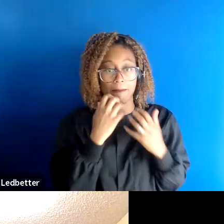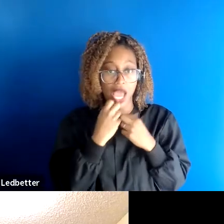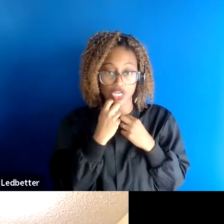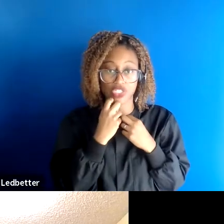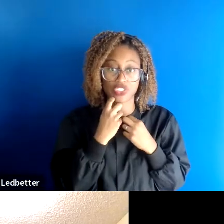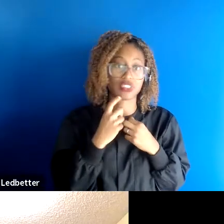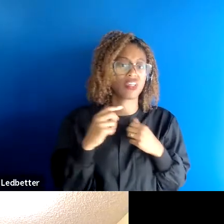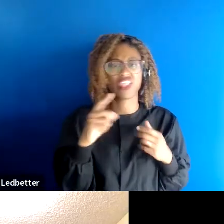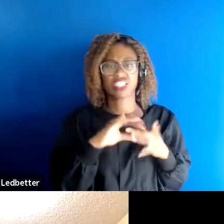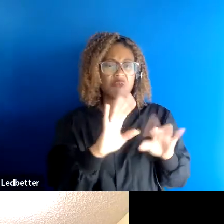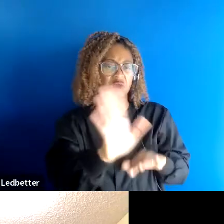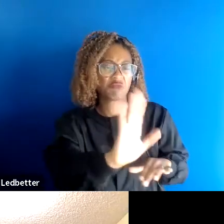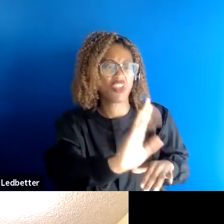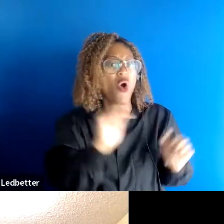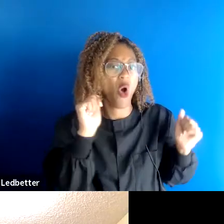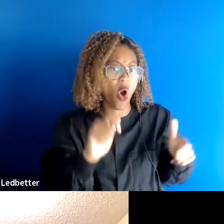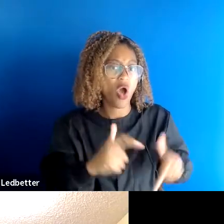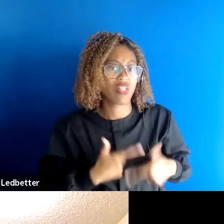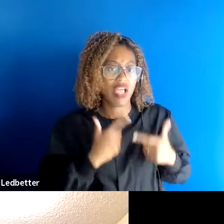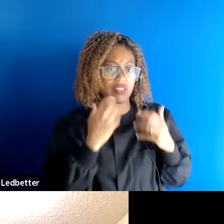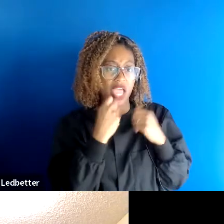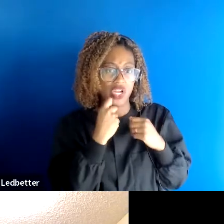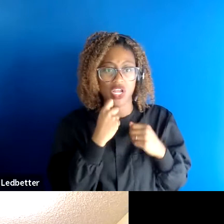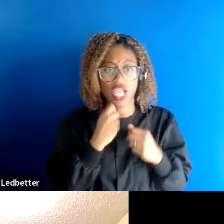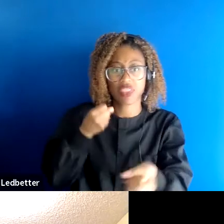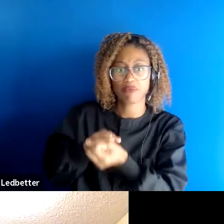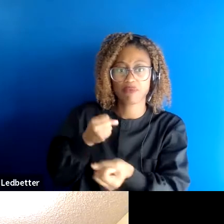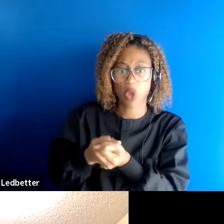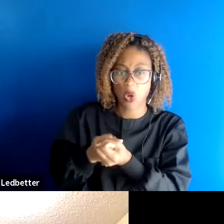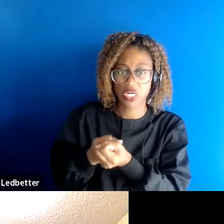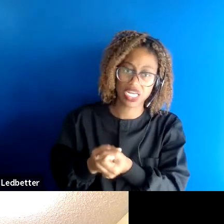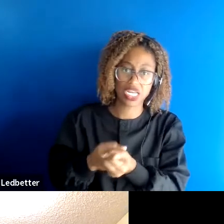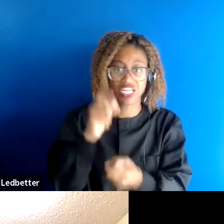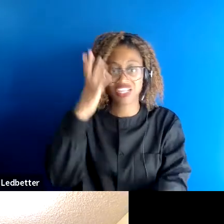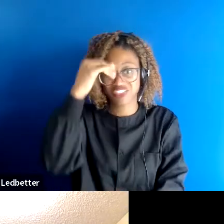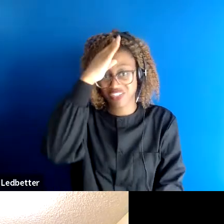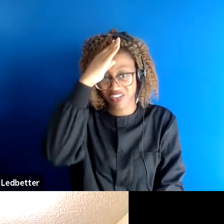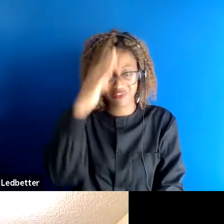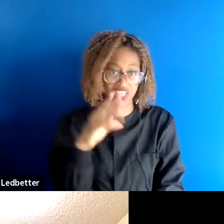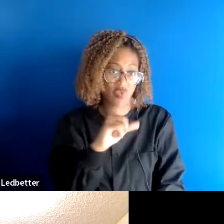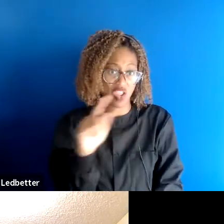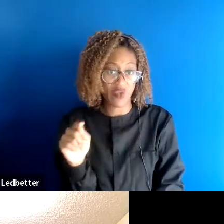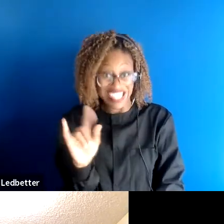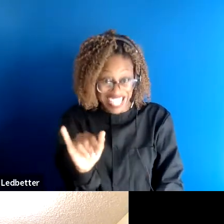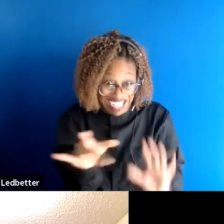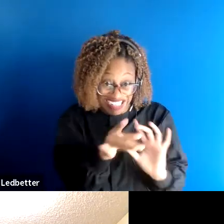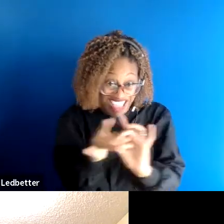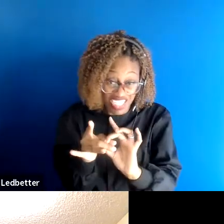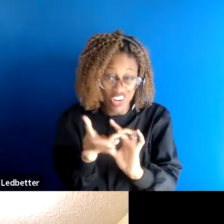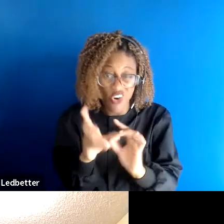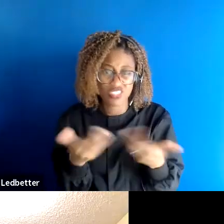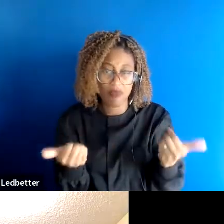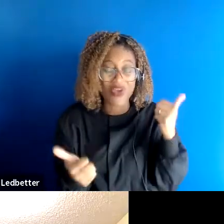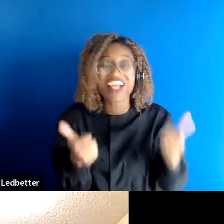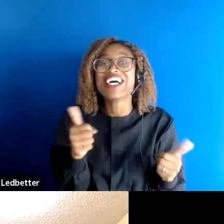it connected or is it separate? Is the question that we have. It's very connected, and there's so many